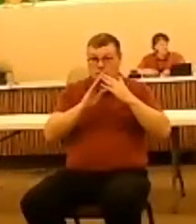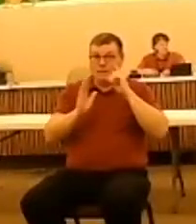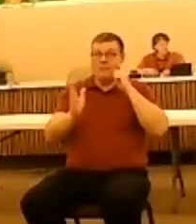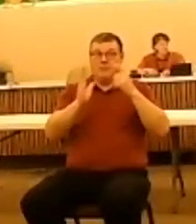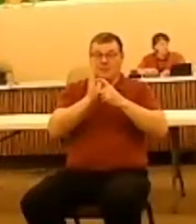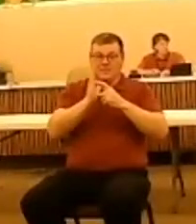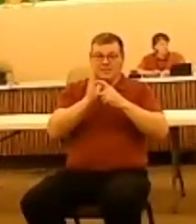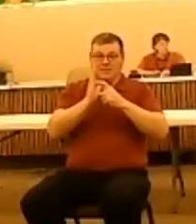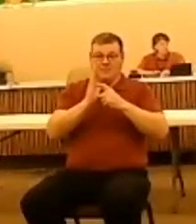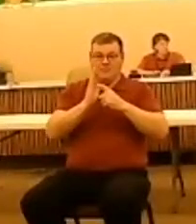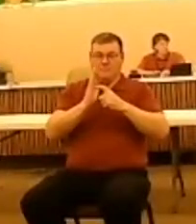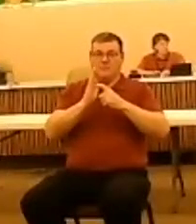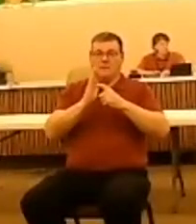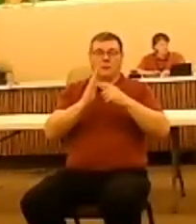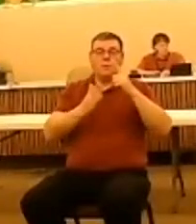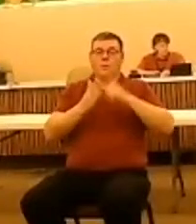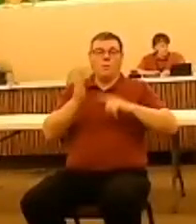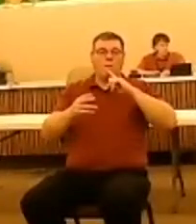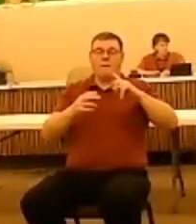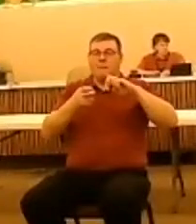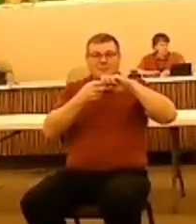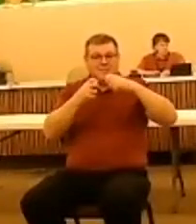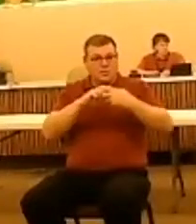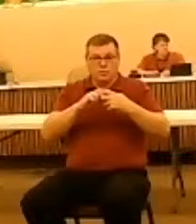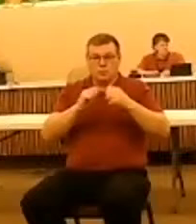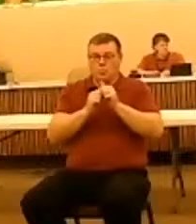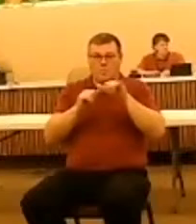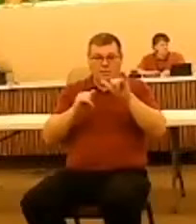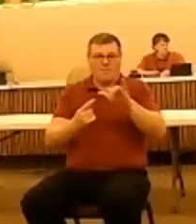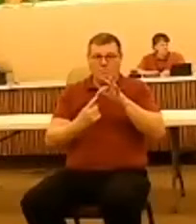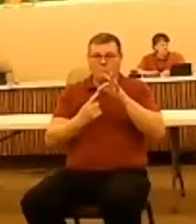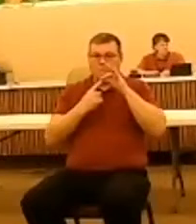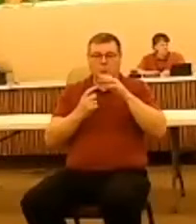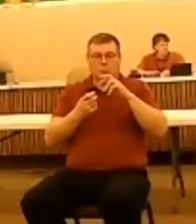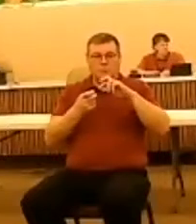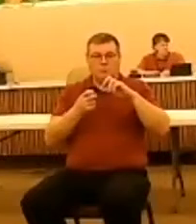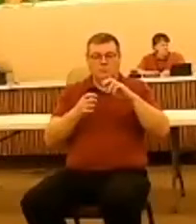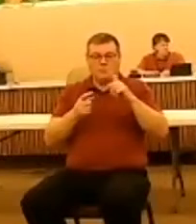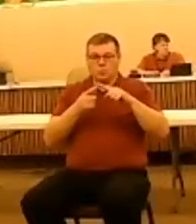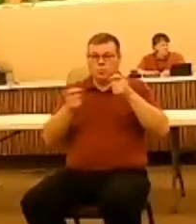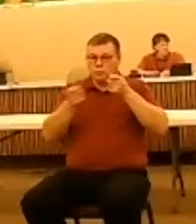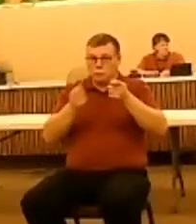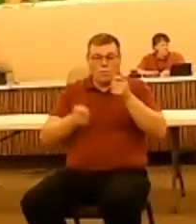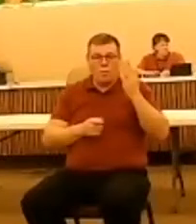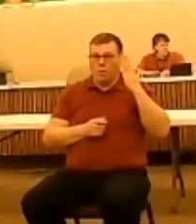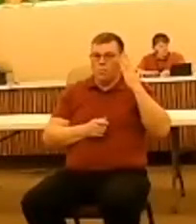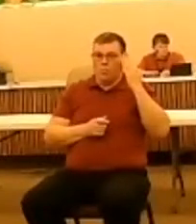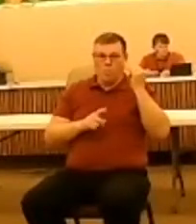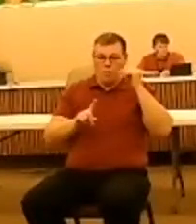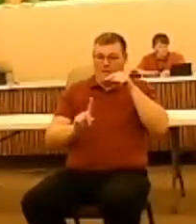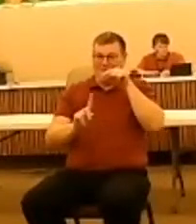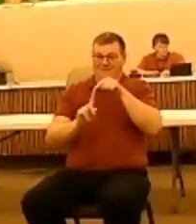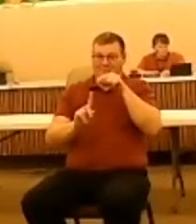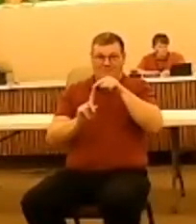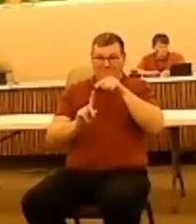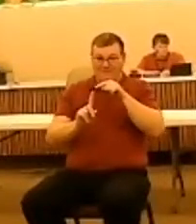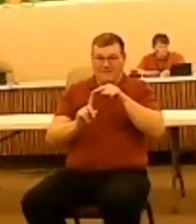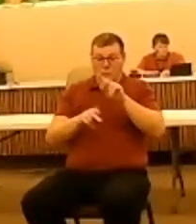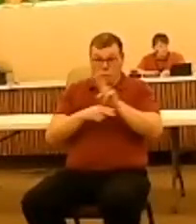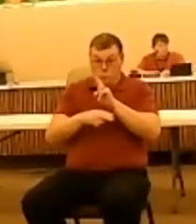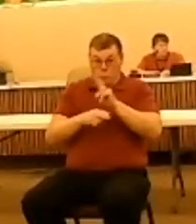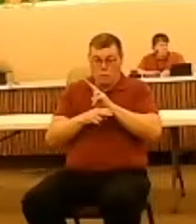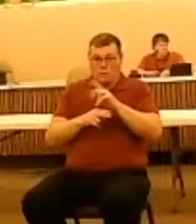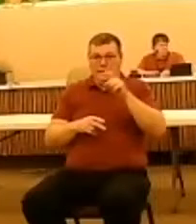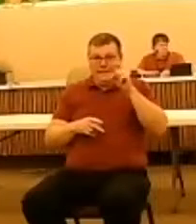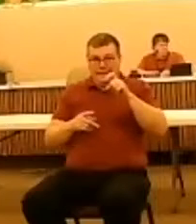identify up front, what are the issues with this particular use that we're trying to control or trying to get at? Why is this use something we need